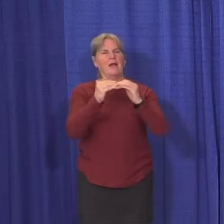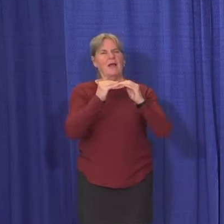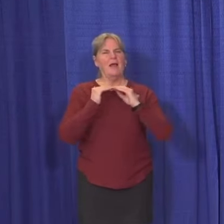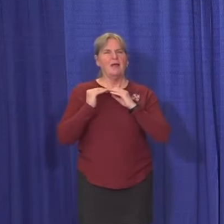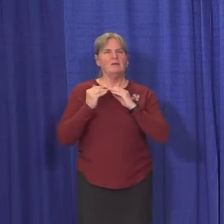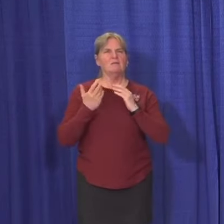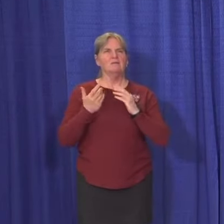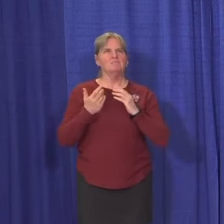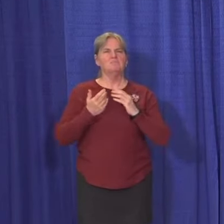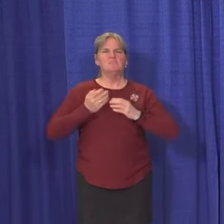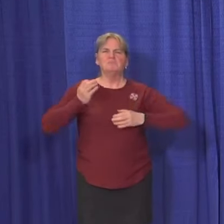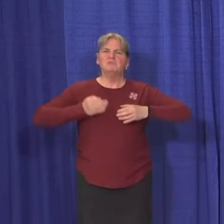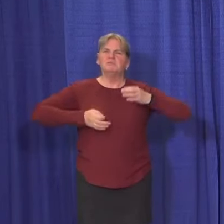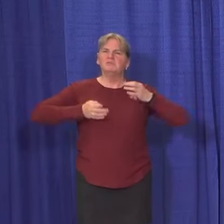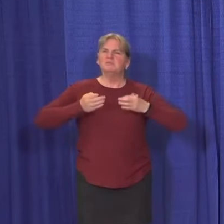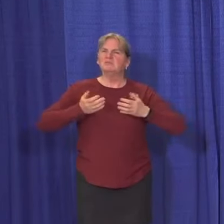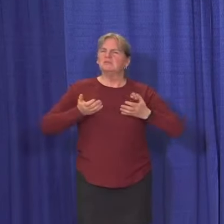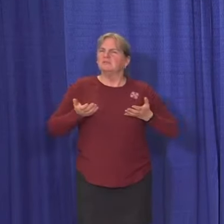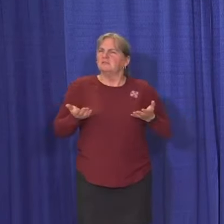justice, and